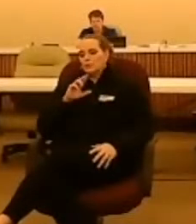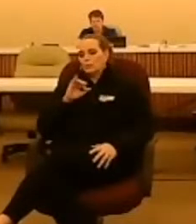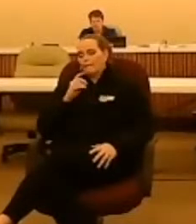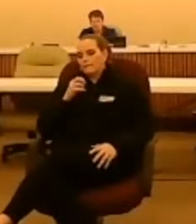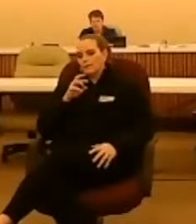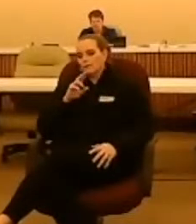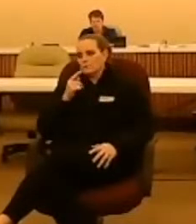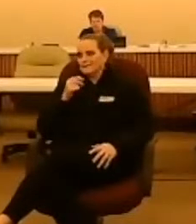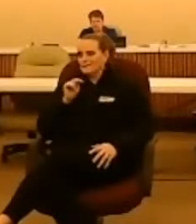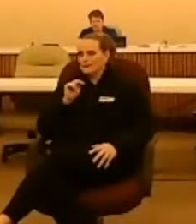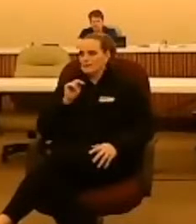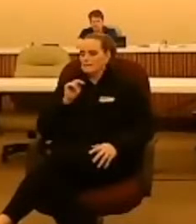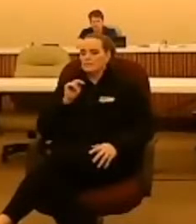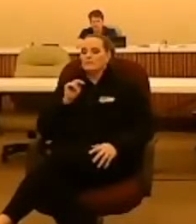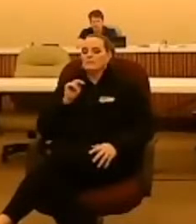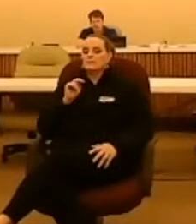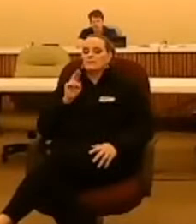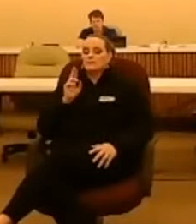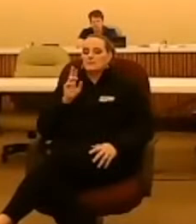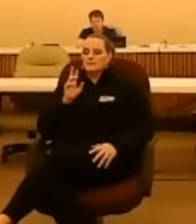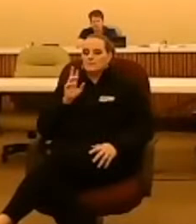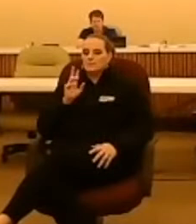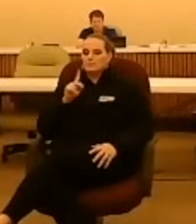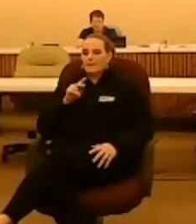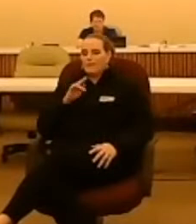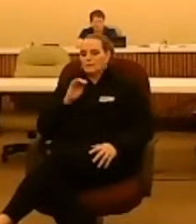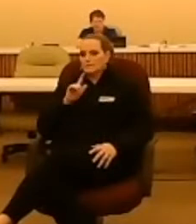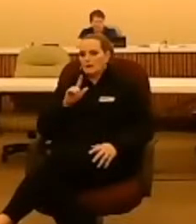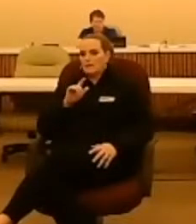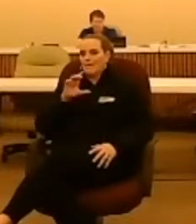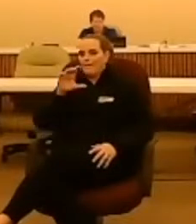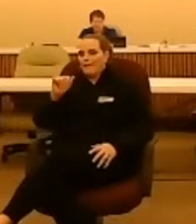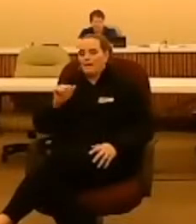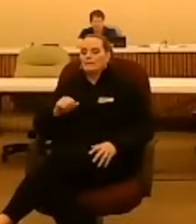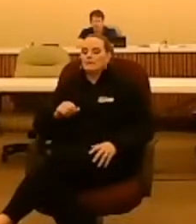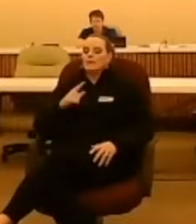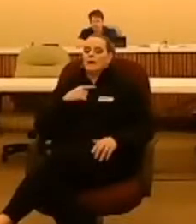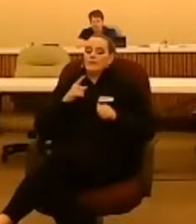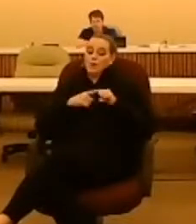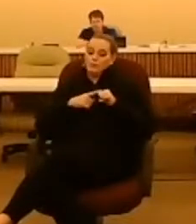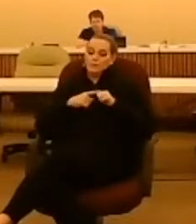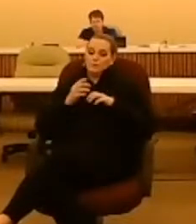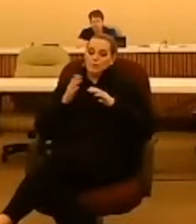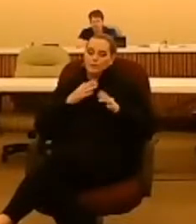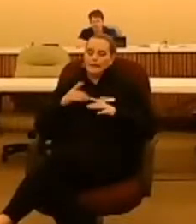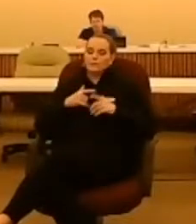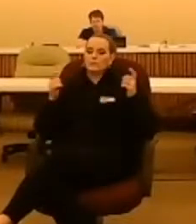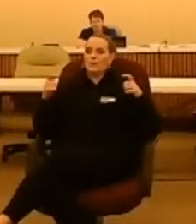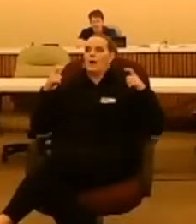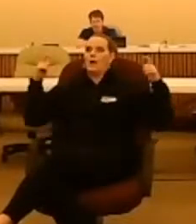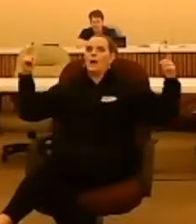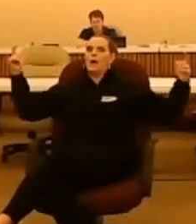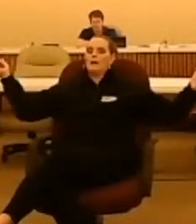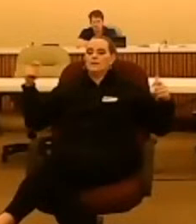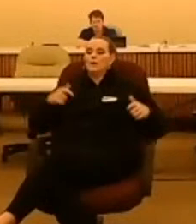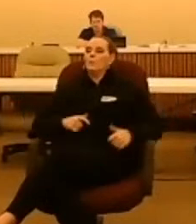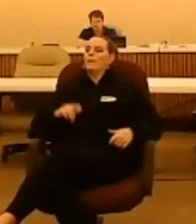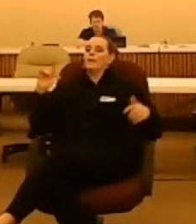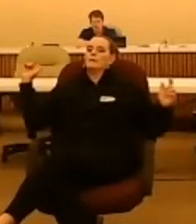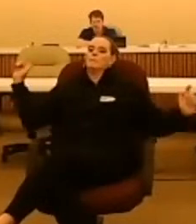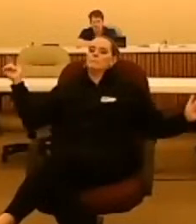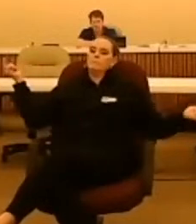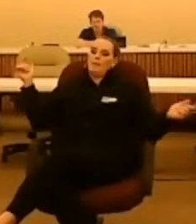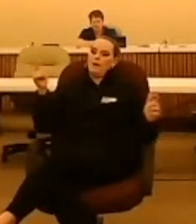original Riverton plans. The original Riverton plans were much, much larger. When they scaled them back to its